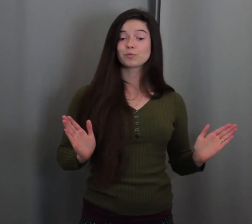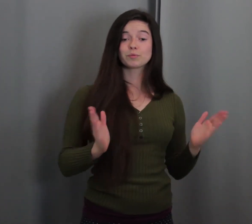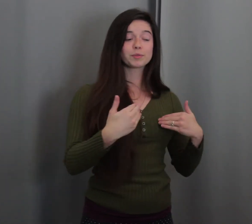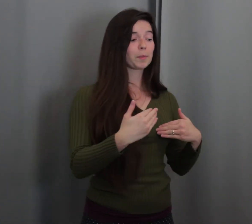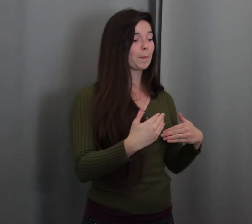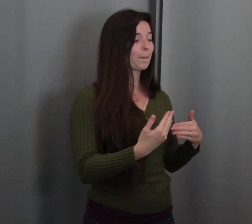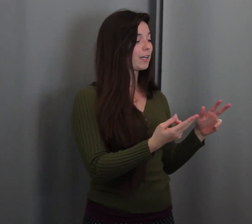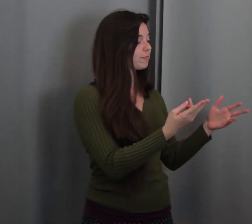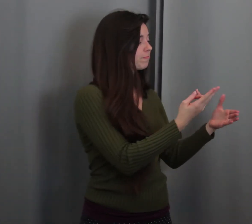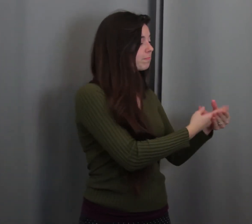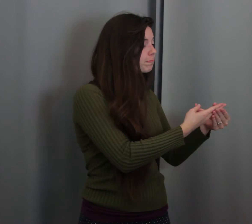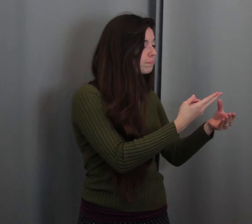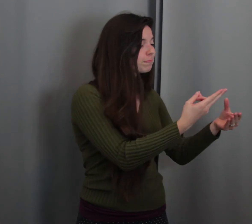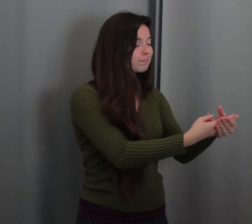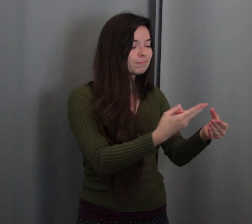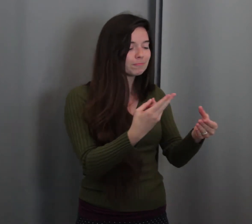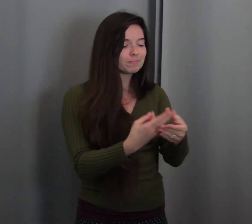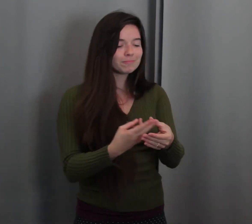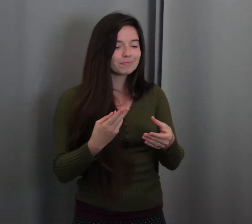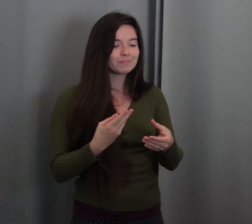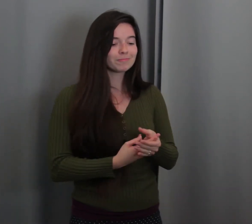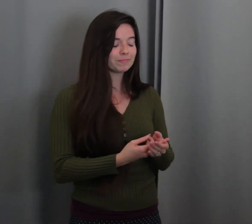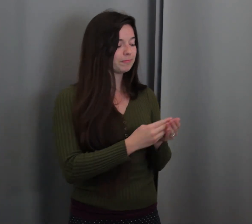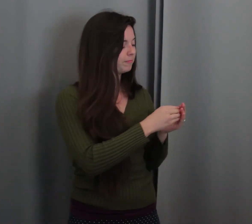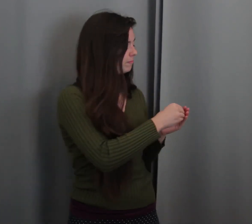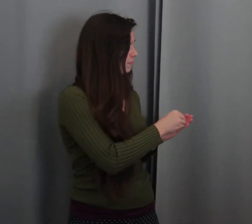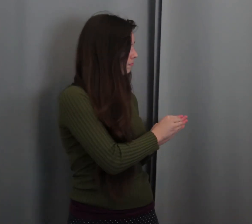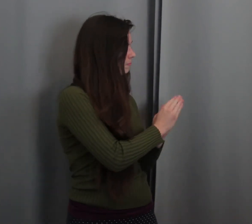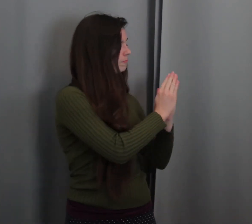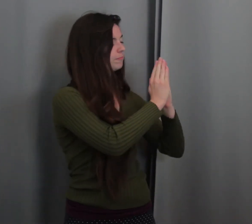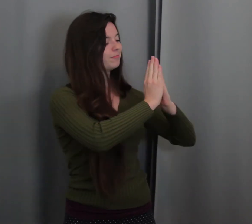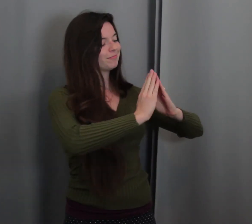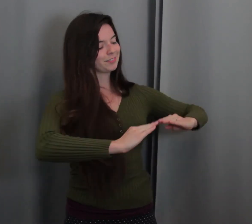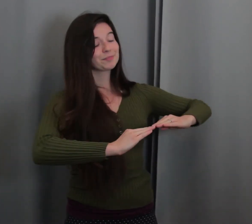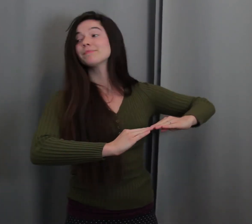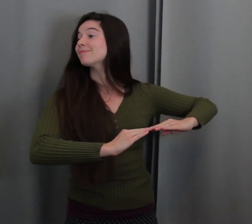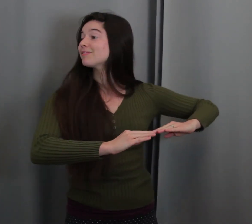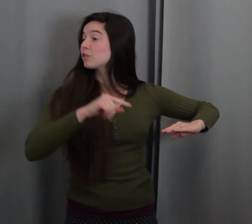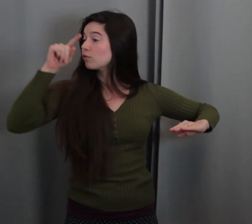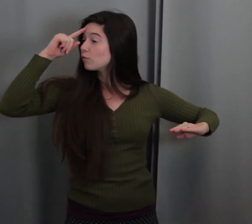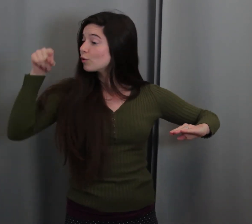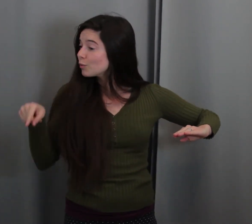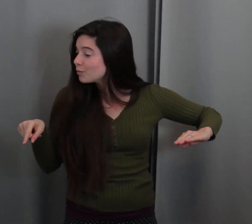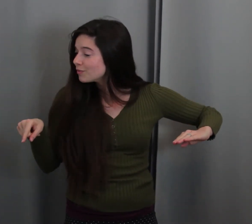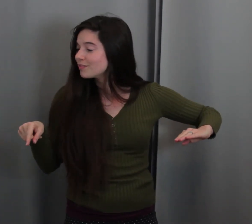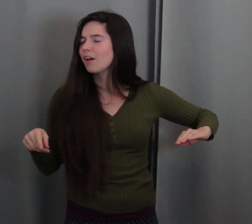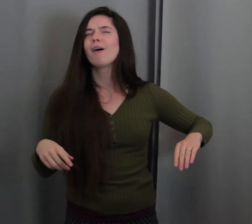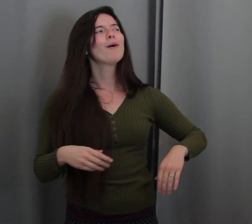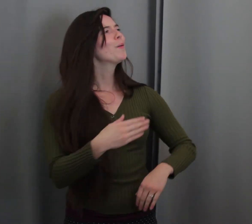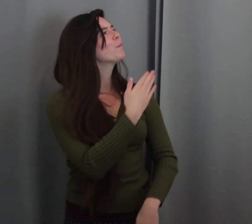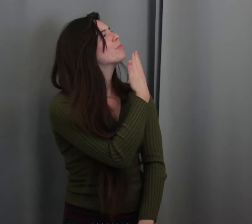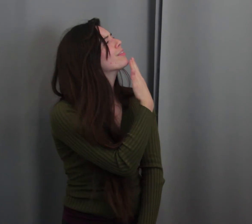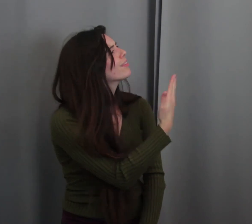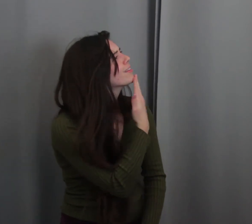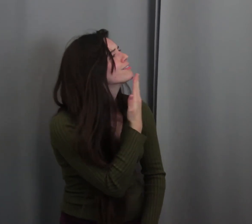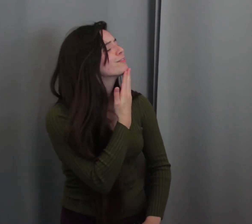but just before he left for his bus, haltingly, as if asking a great